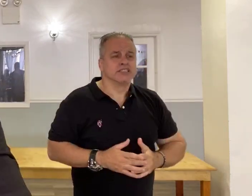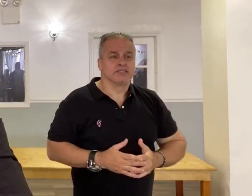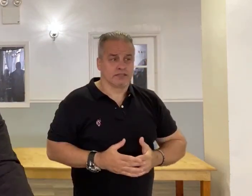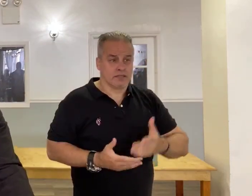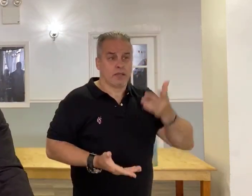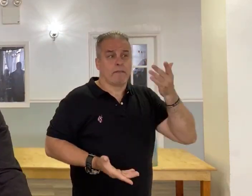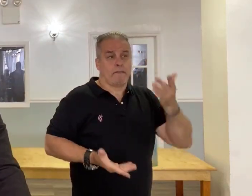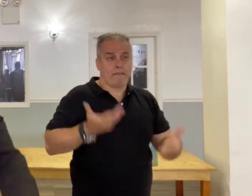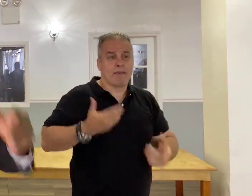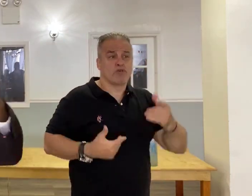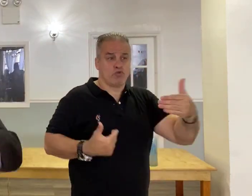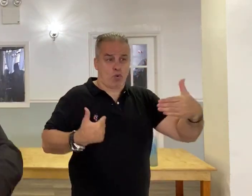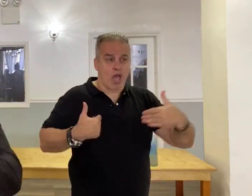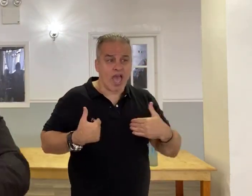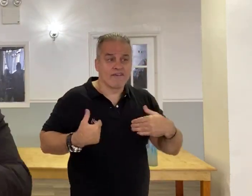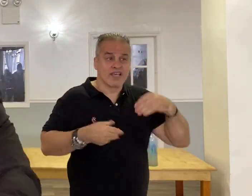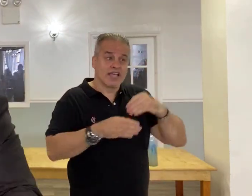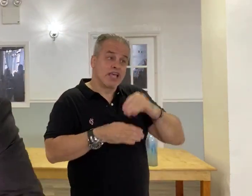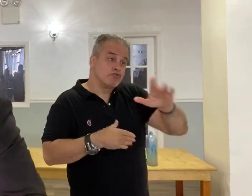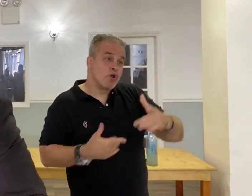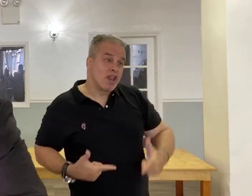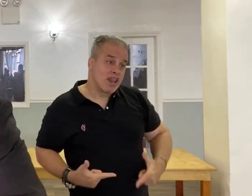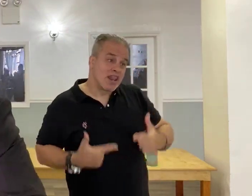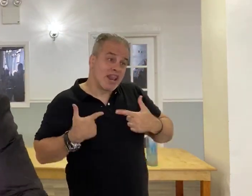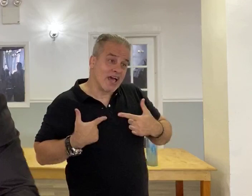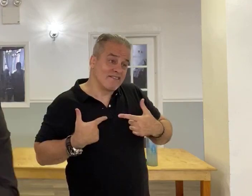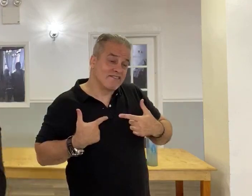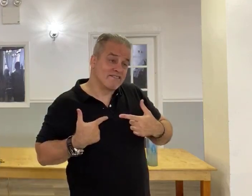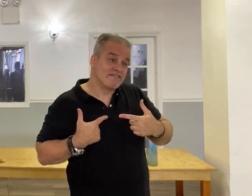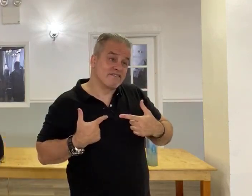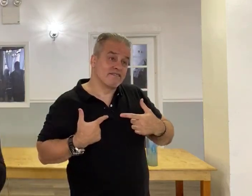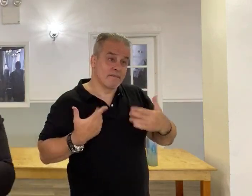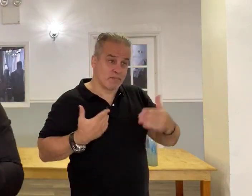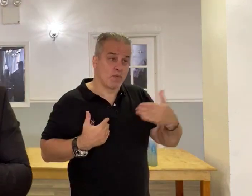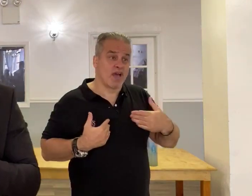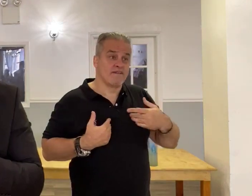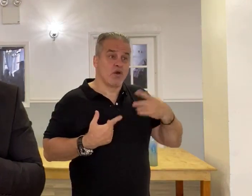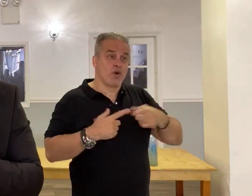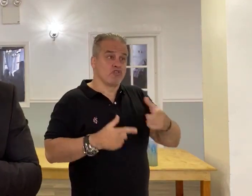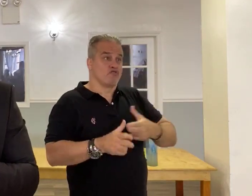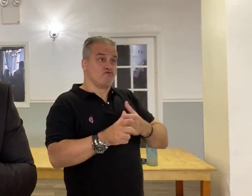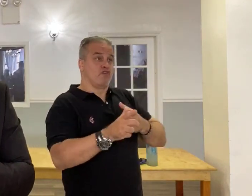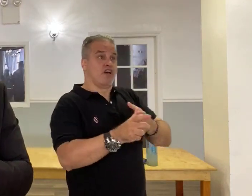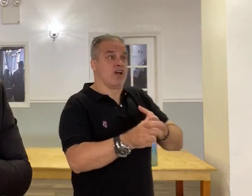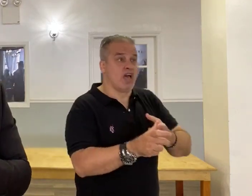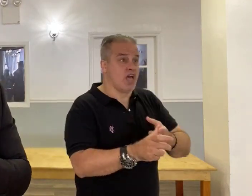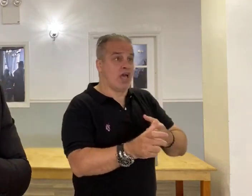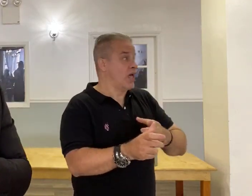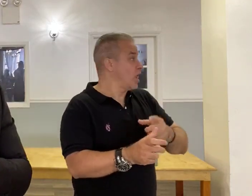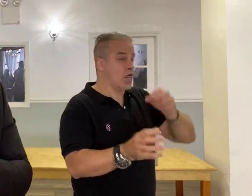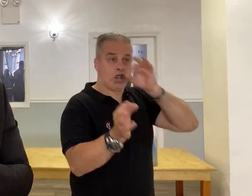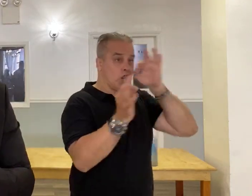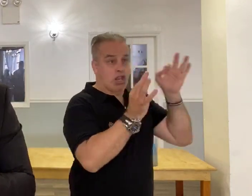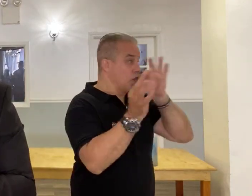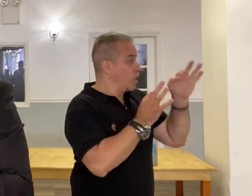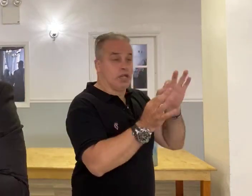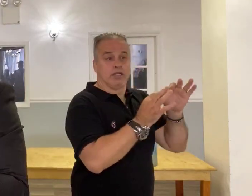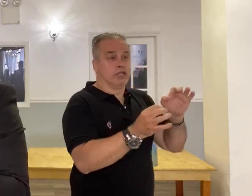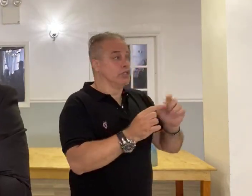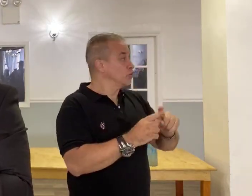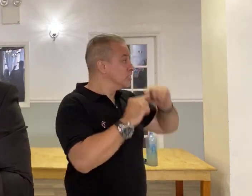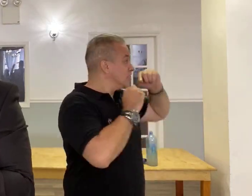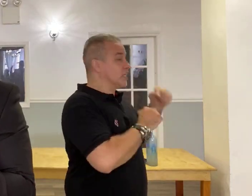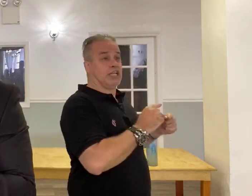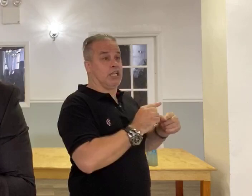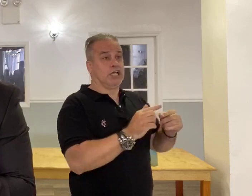There's nothing wrong with it. But with that particular thing in your life, you are not able to follow Christ the way you're supposed to. It